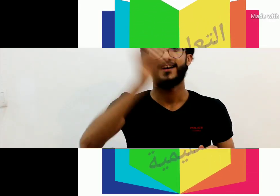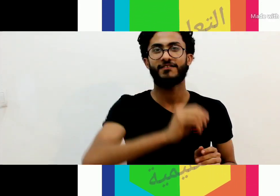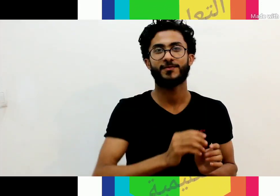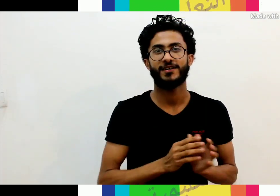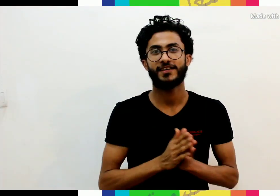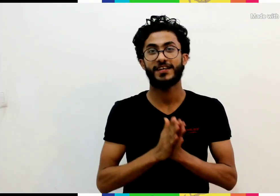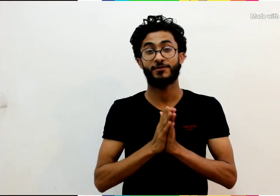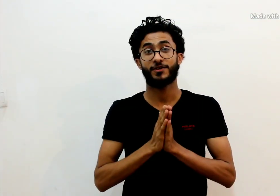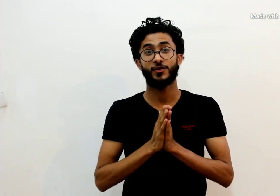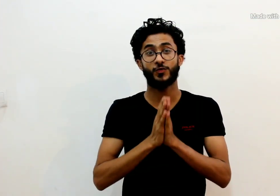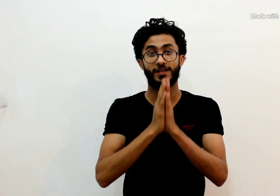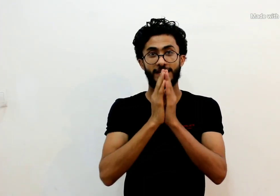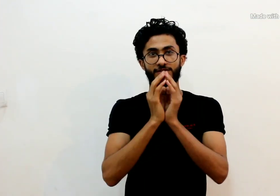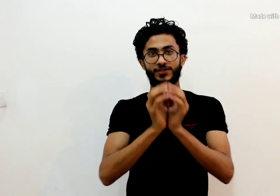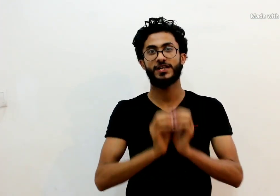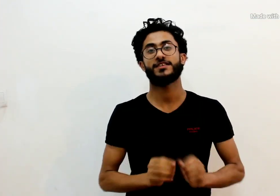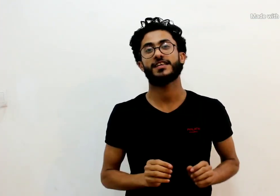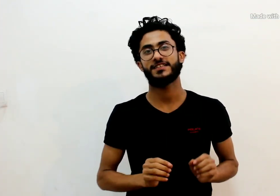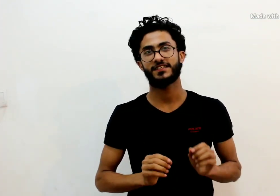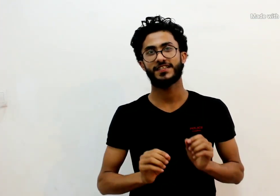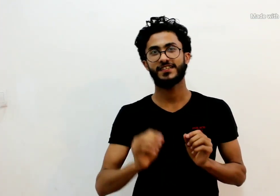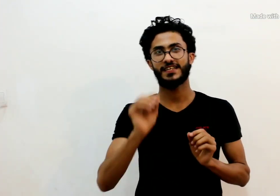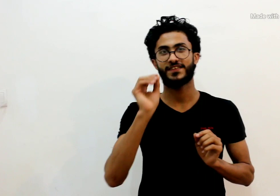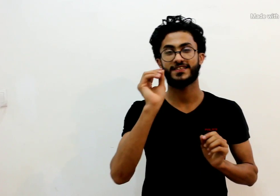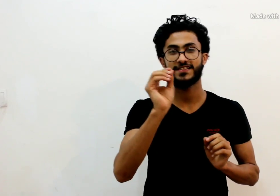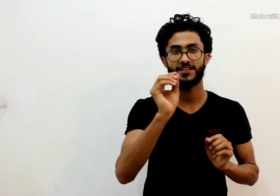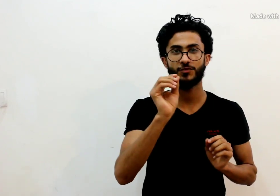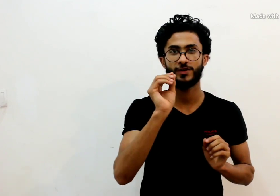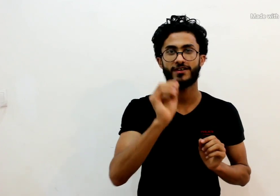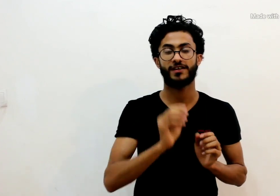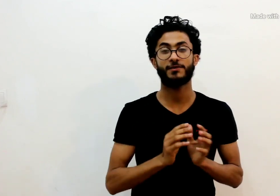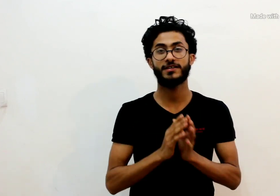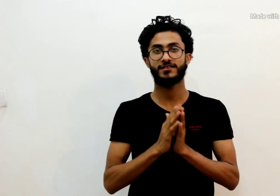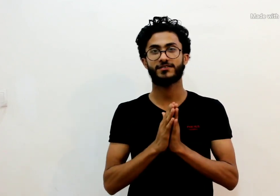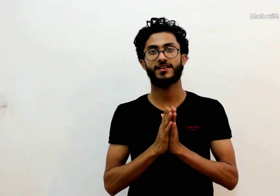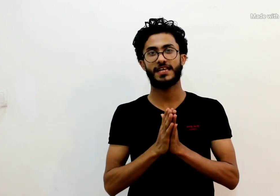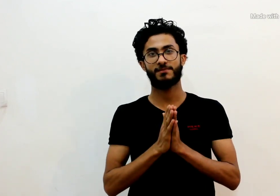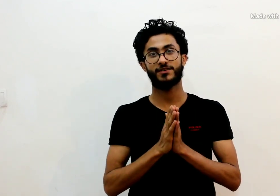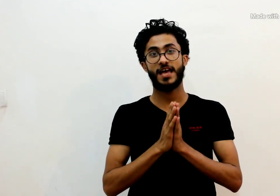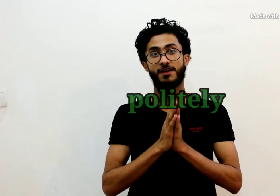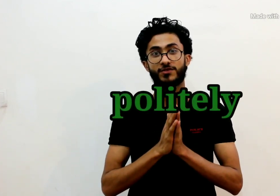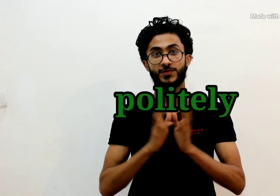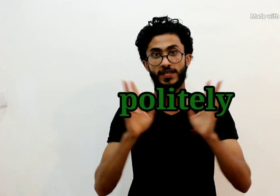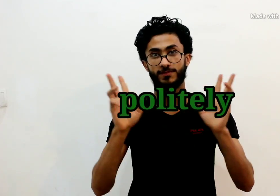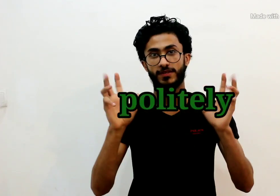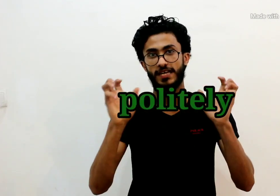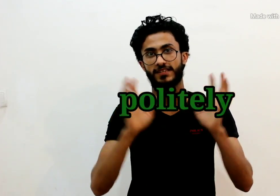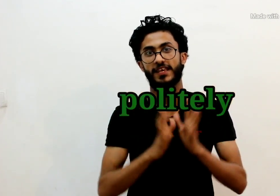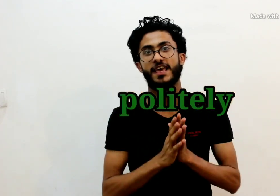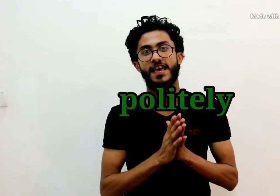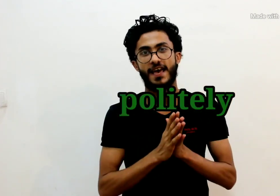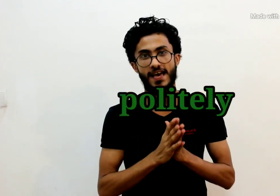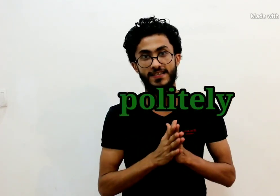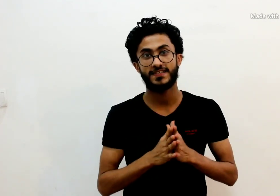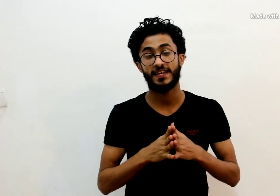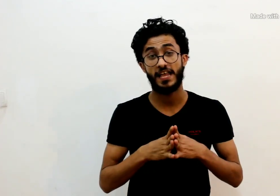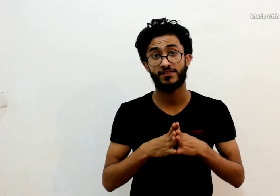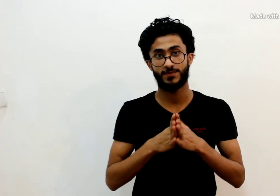Hi everybody, how are you? Welcome to Educational Channel. In this lesson we are going to talk about how to speak politely as a native